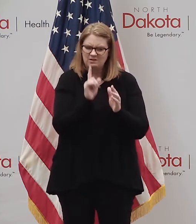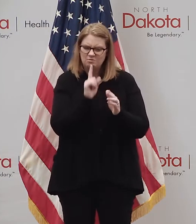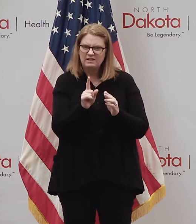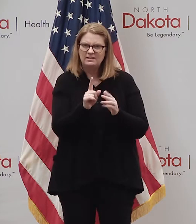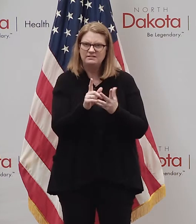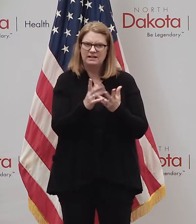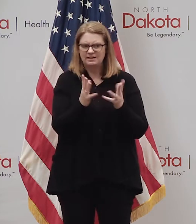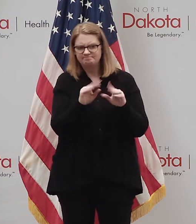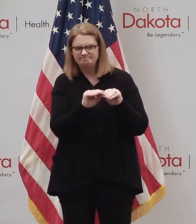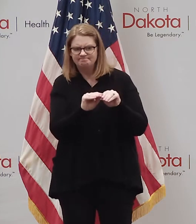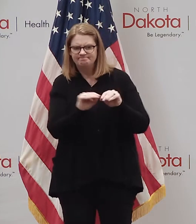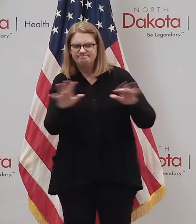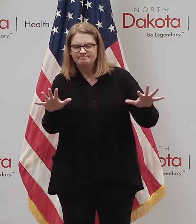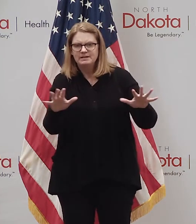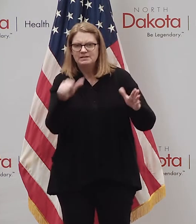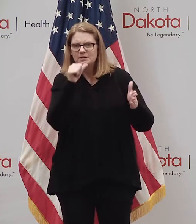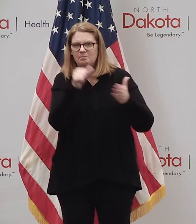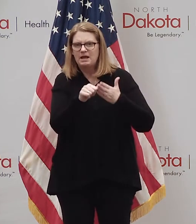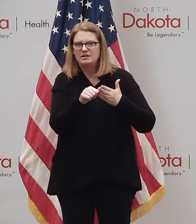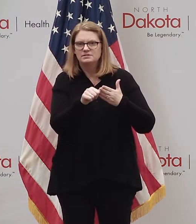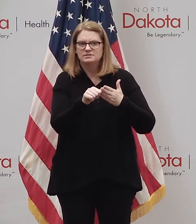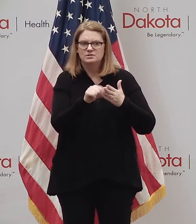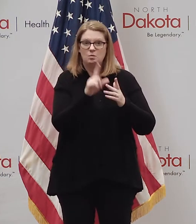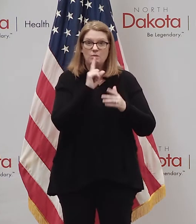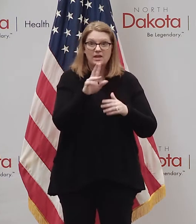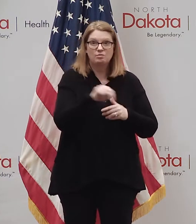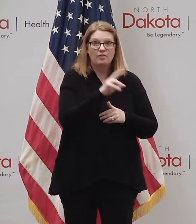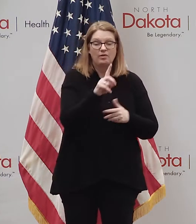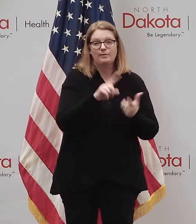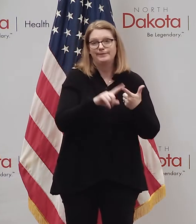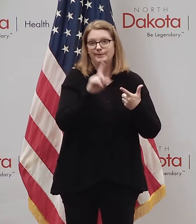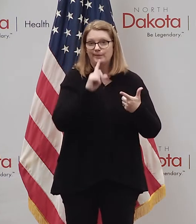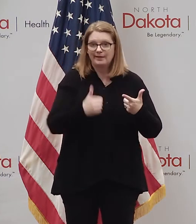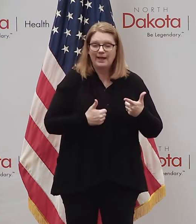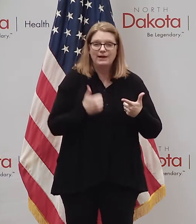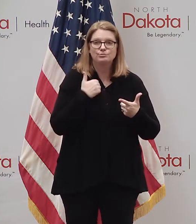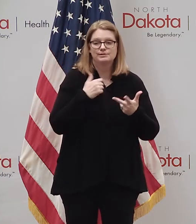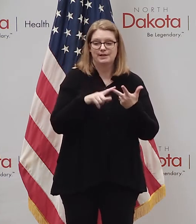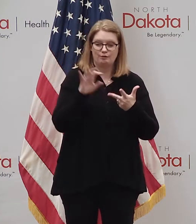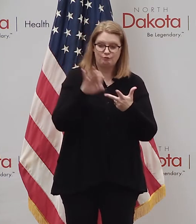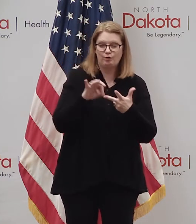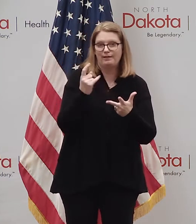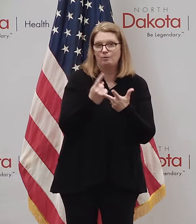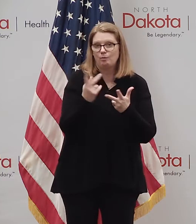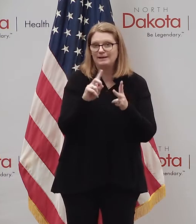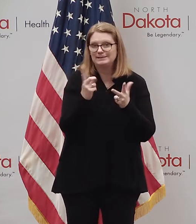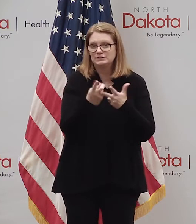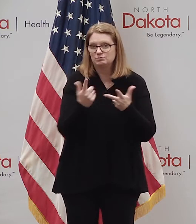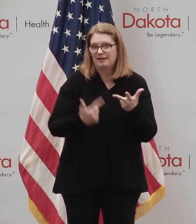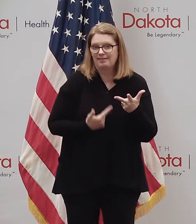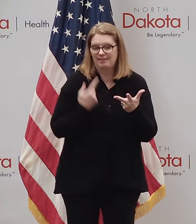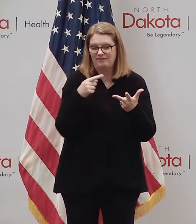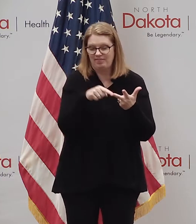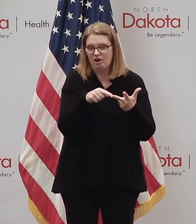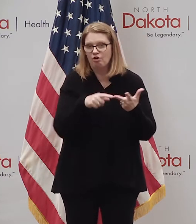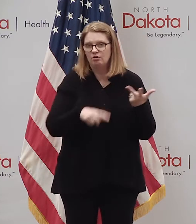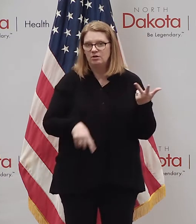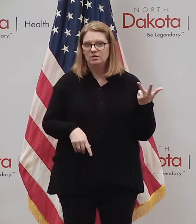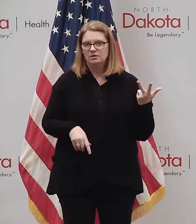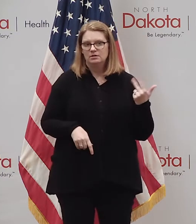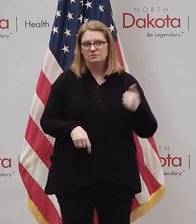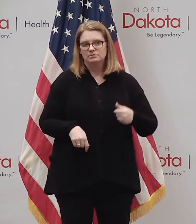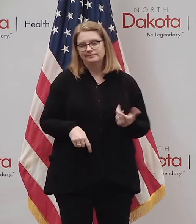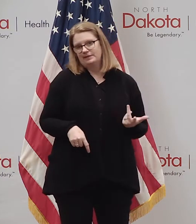to real North Dakotans with real addresses of the right age, and they're voting in the right districts where they live. It's, you know, we're